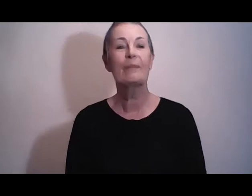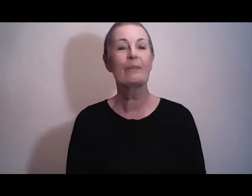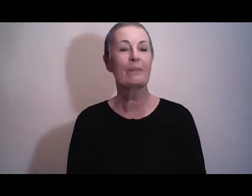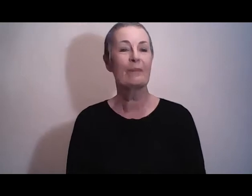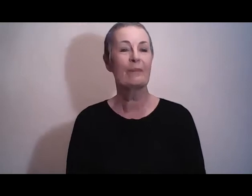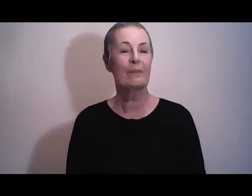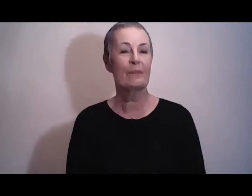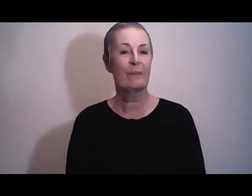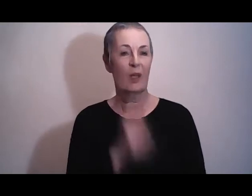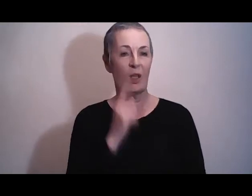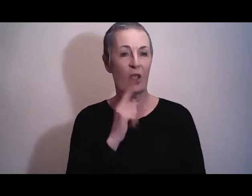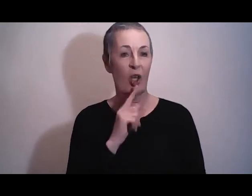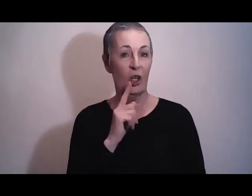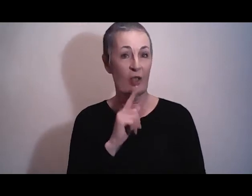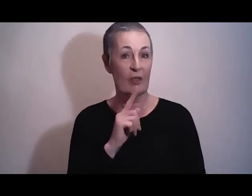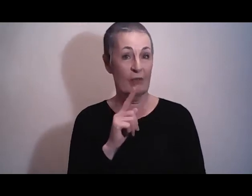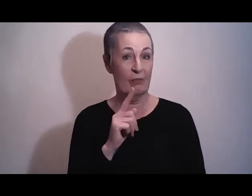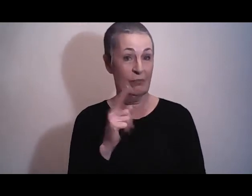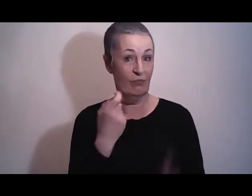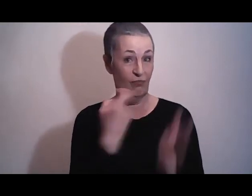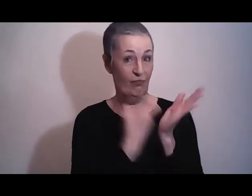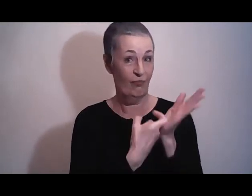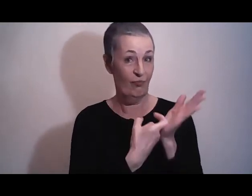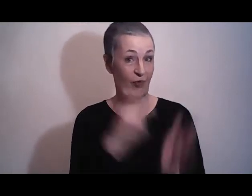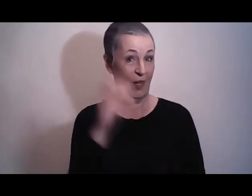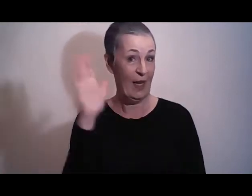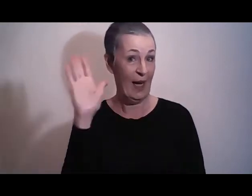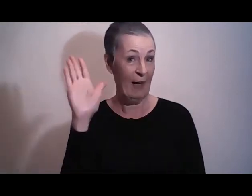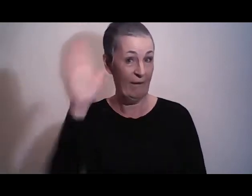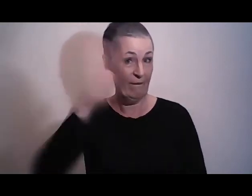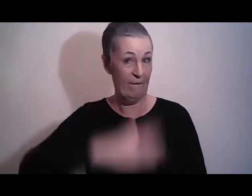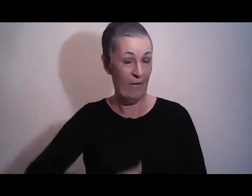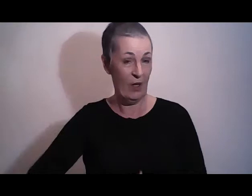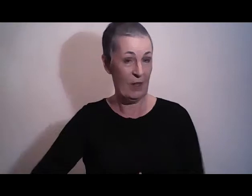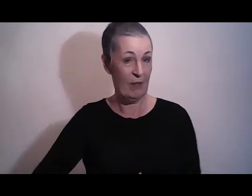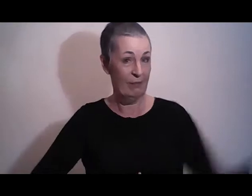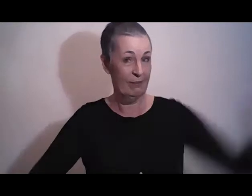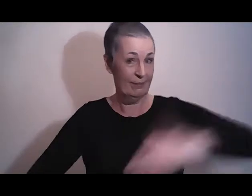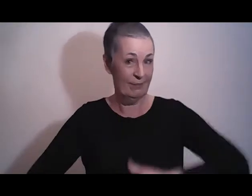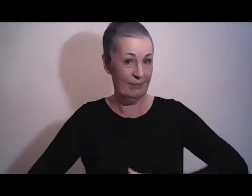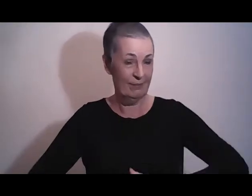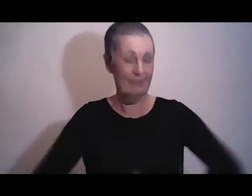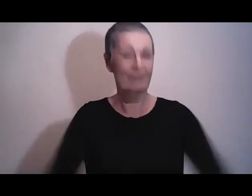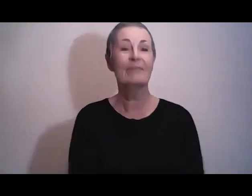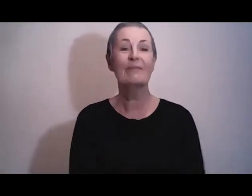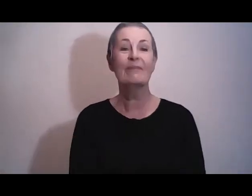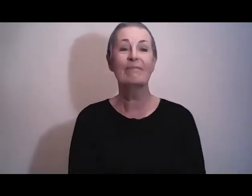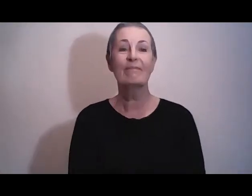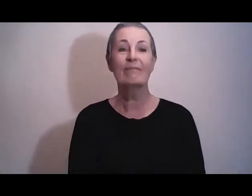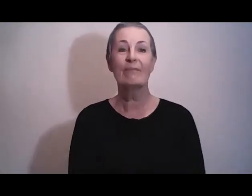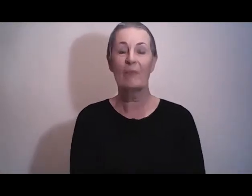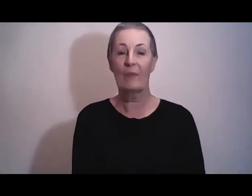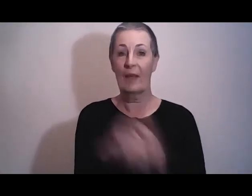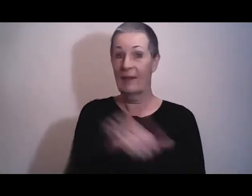first and left for boys or men. Okay, the last exercise is